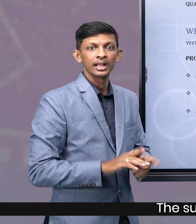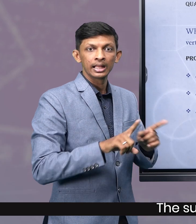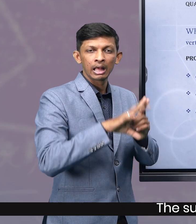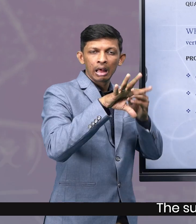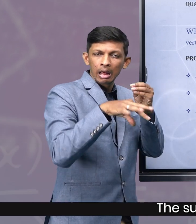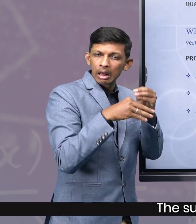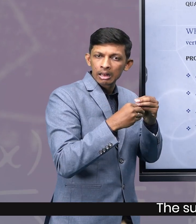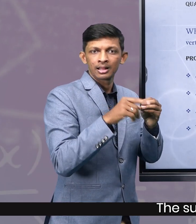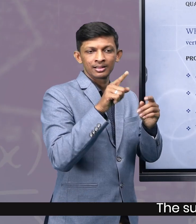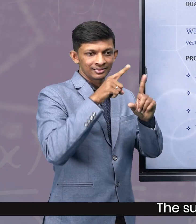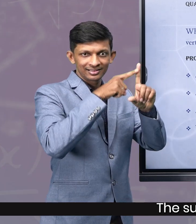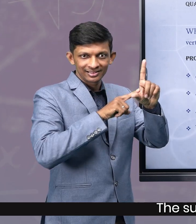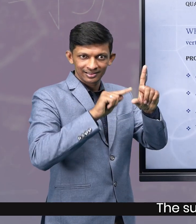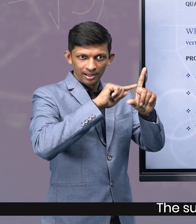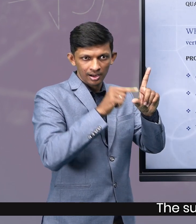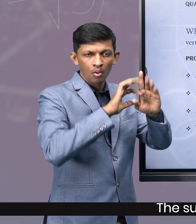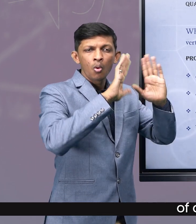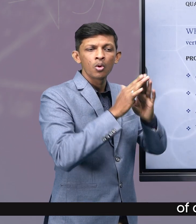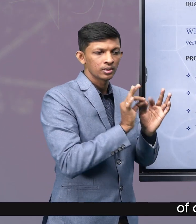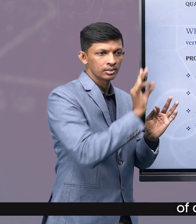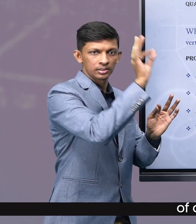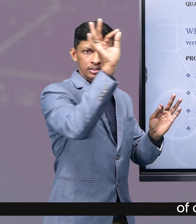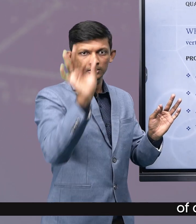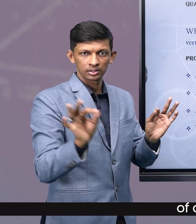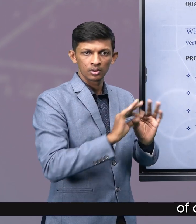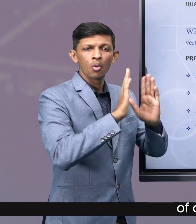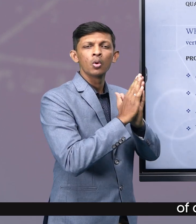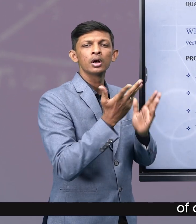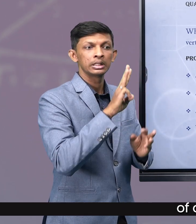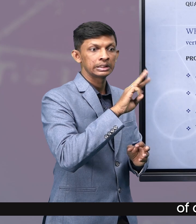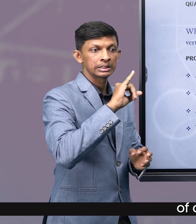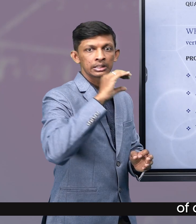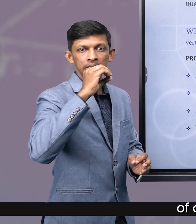The sum of the interior angles of quadrilaterals is 360 degrees.